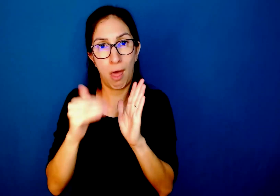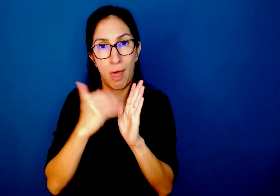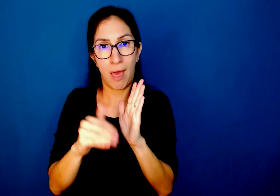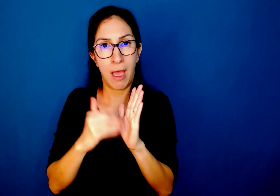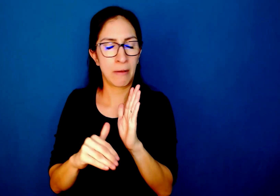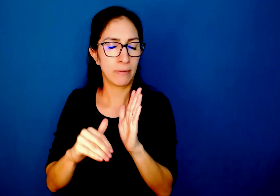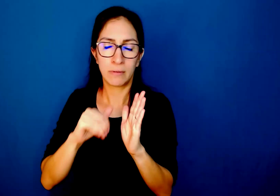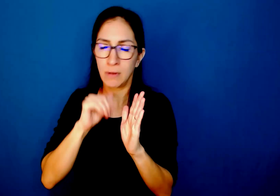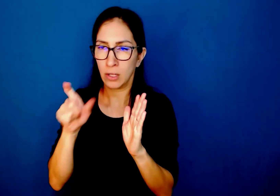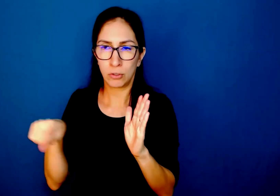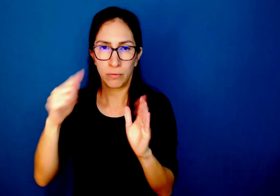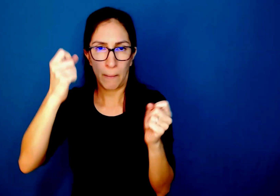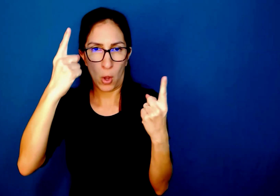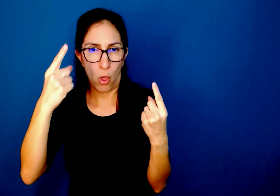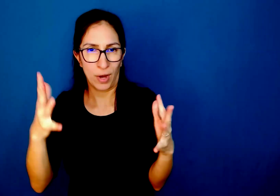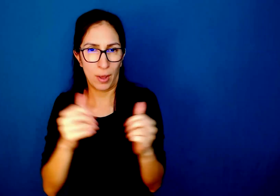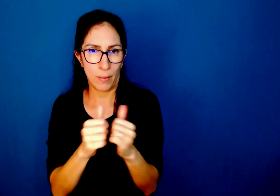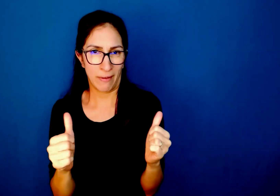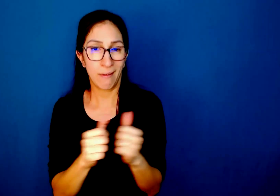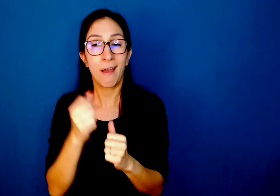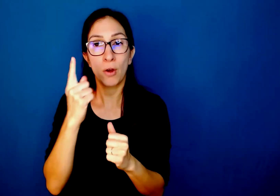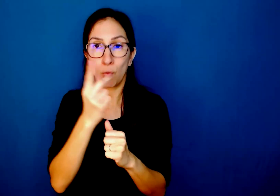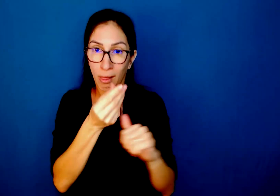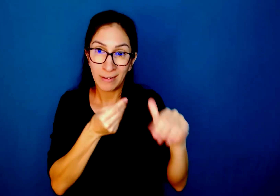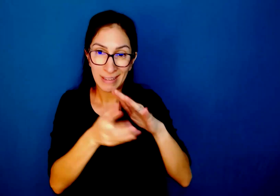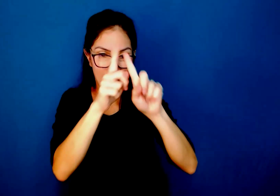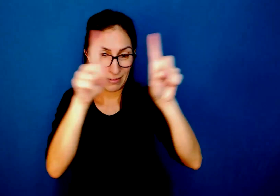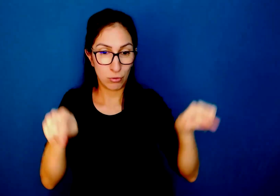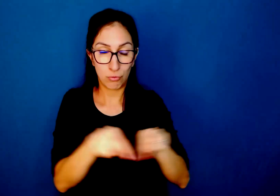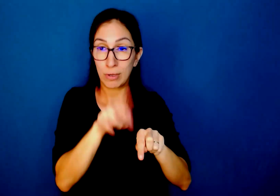It will tell a screen reader user if it is